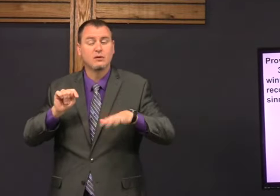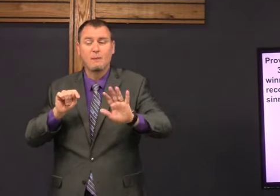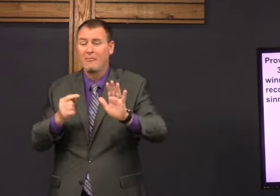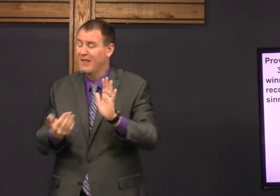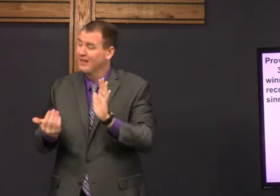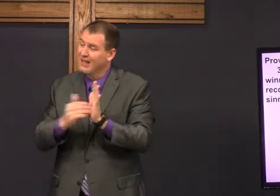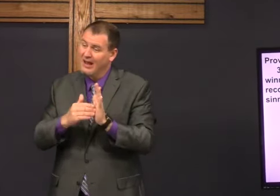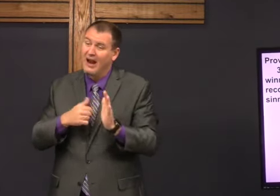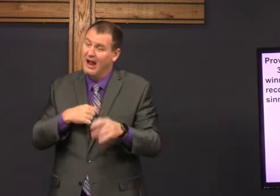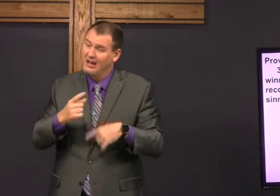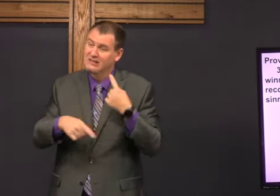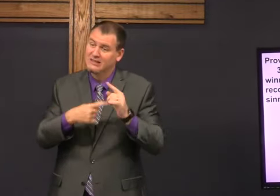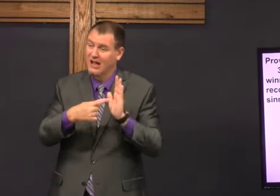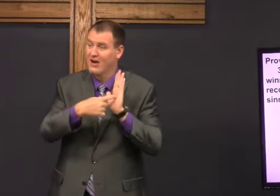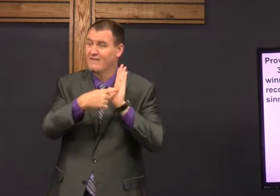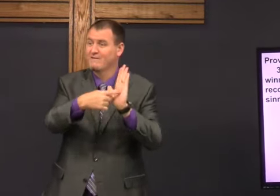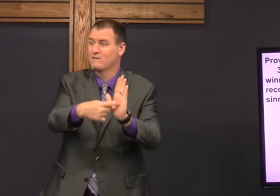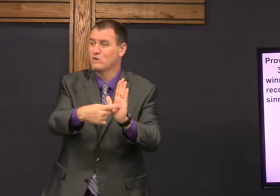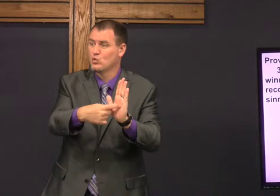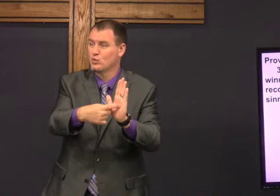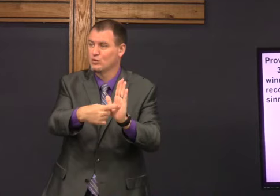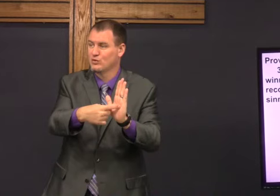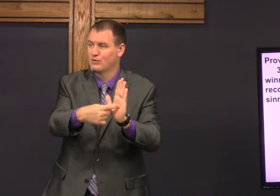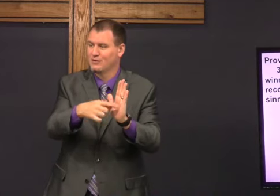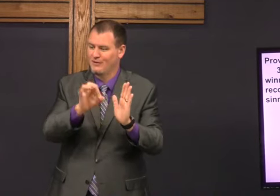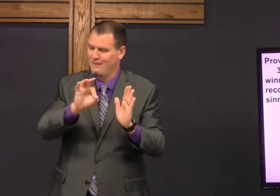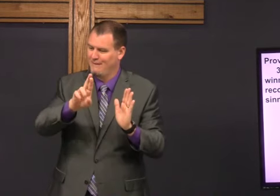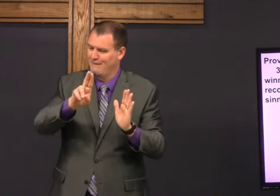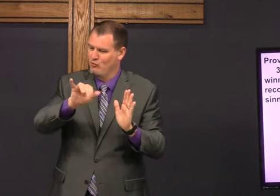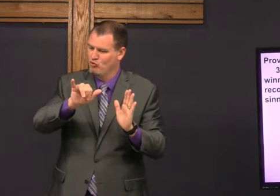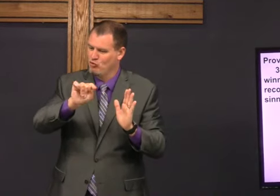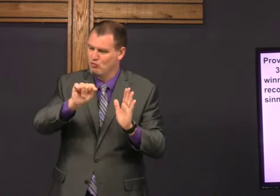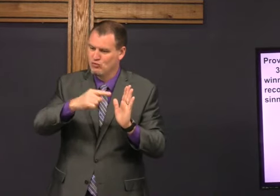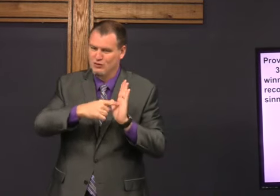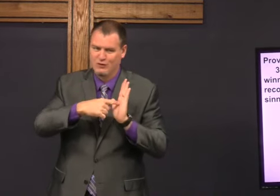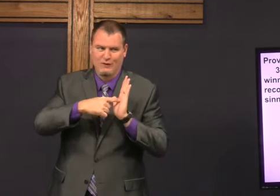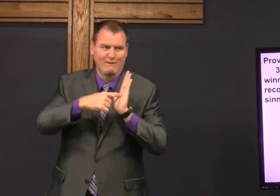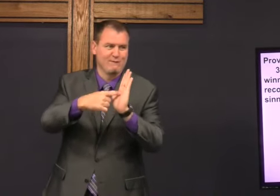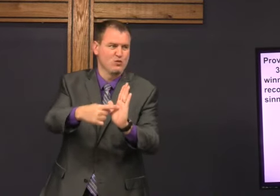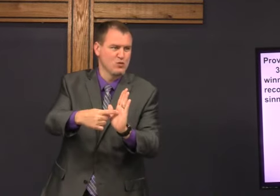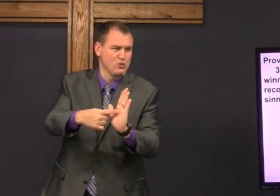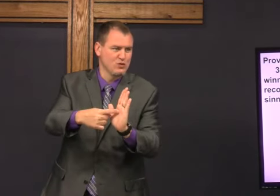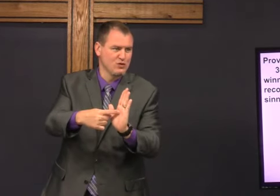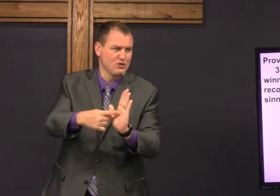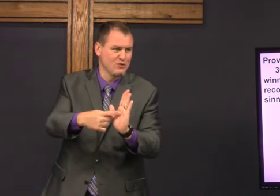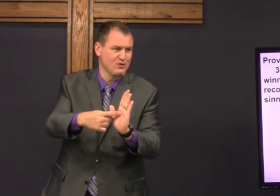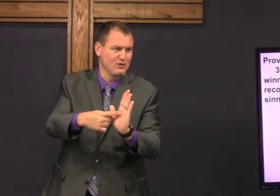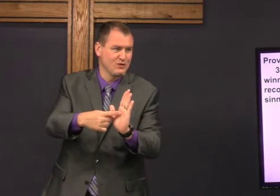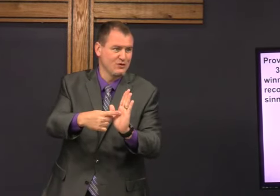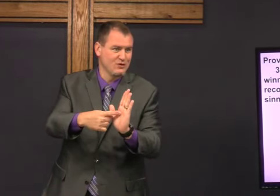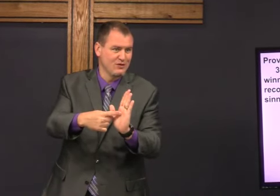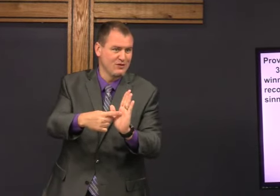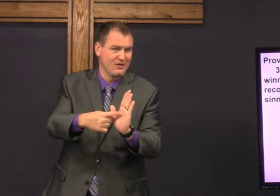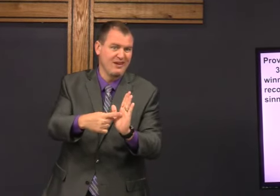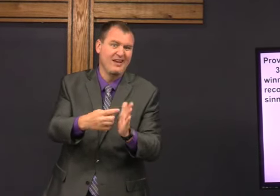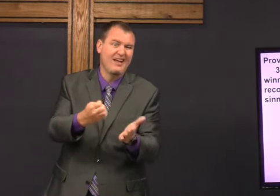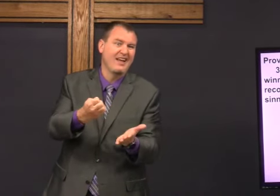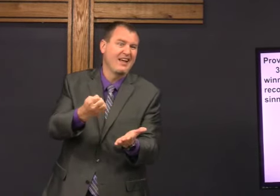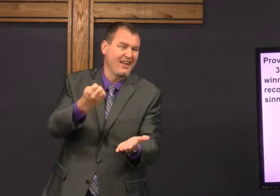have fruit. Again, I sign it like this. It's the fruit as evidence.